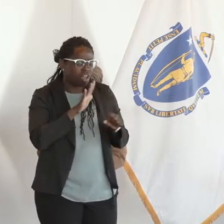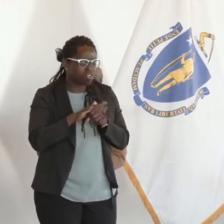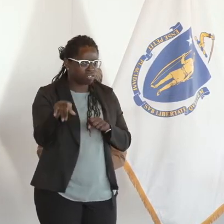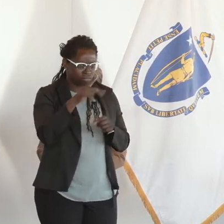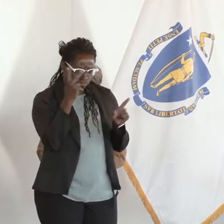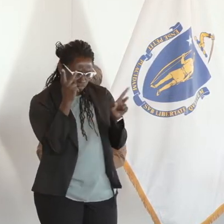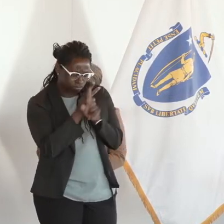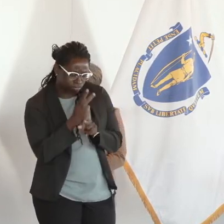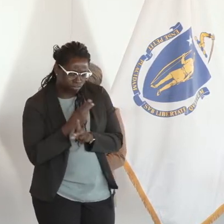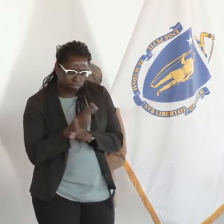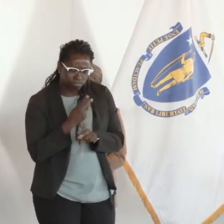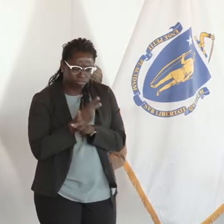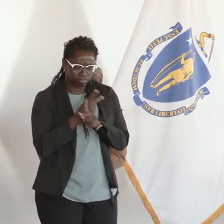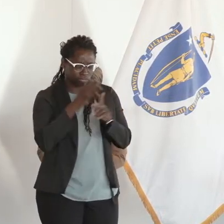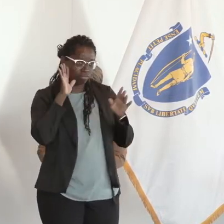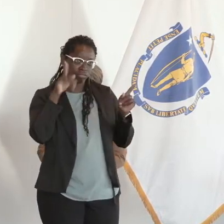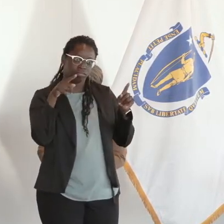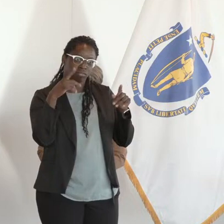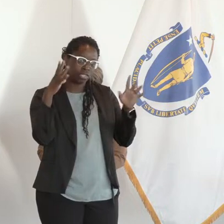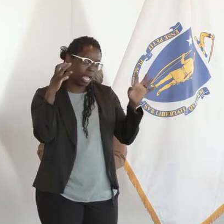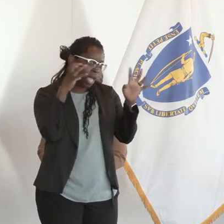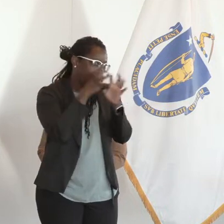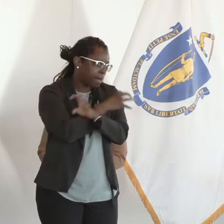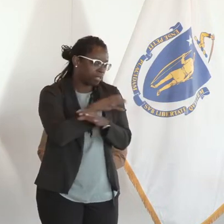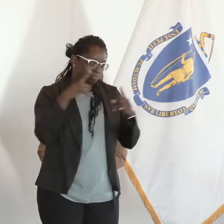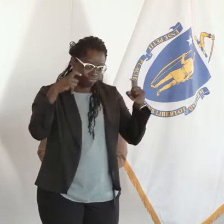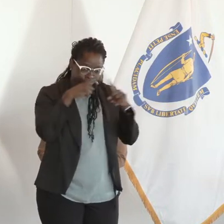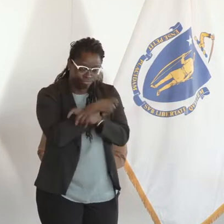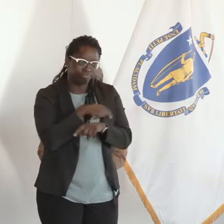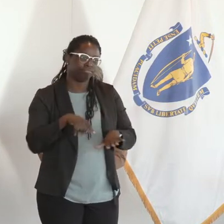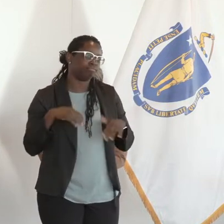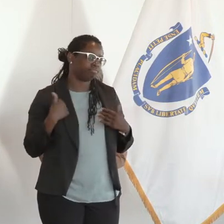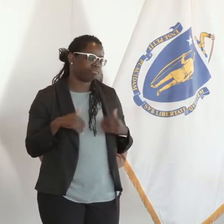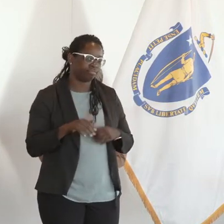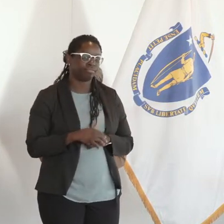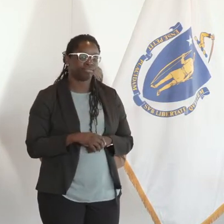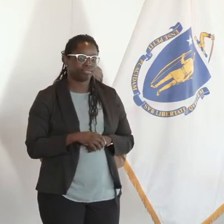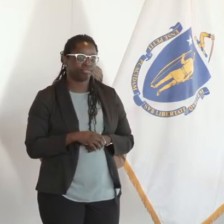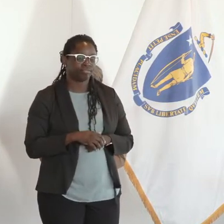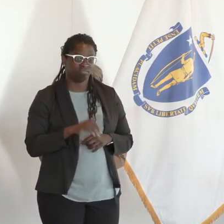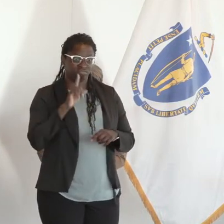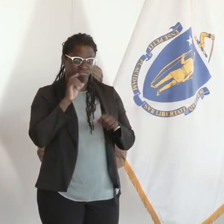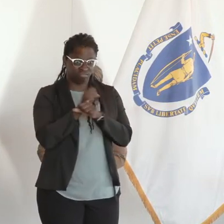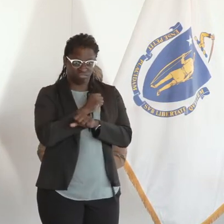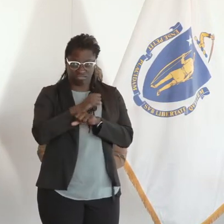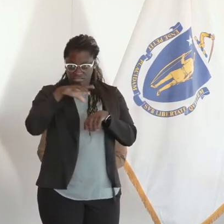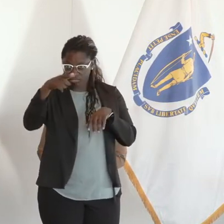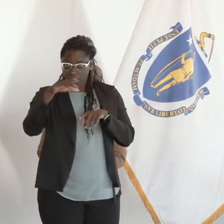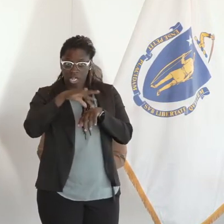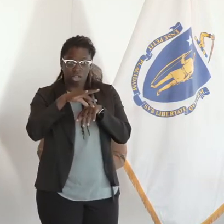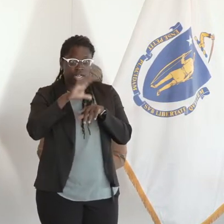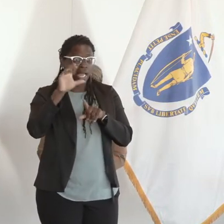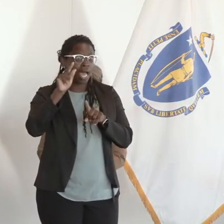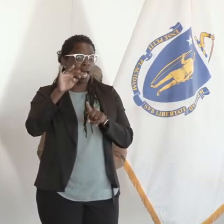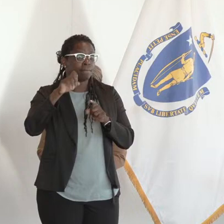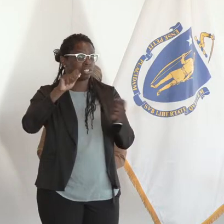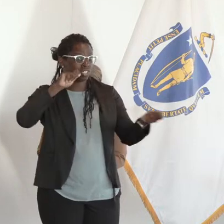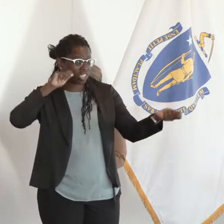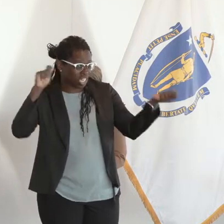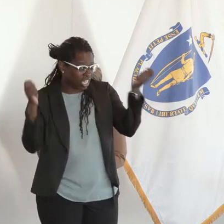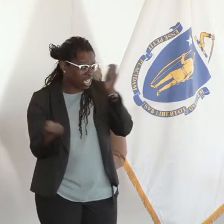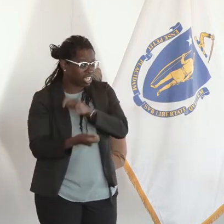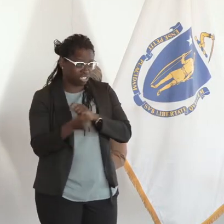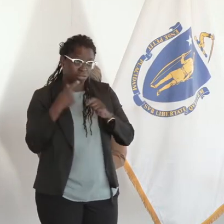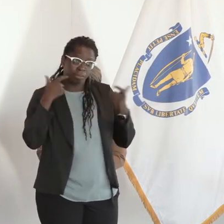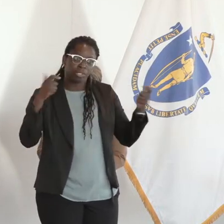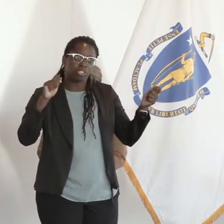world's most complex issues. And climate change is certainly one of these, and I'm committed to continuing to support